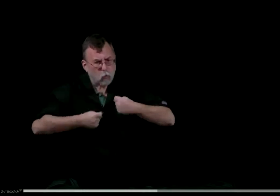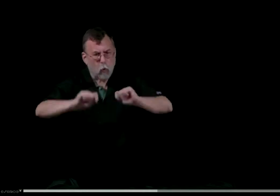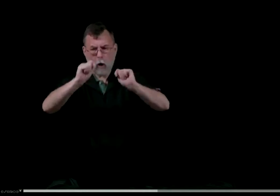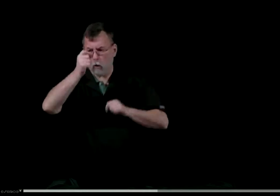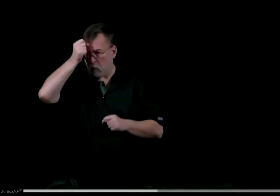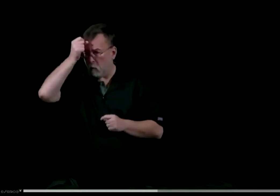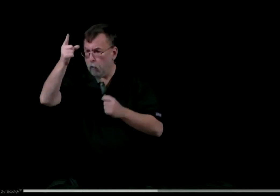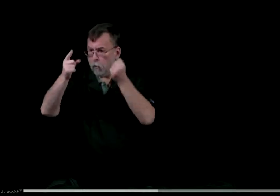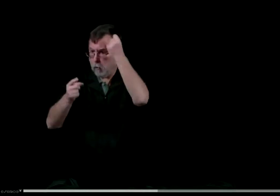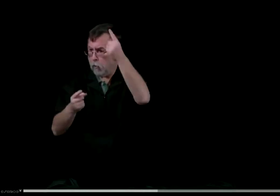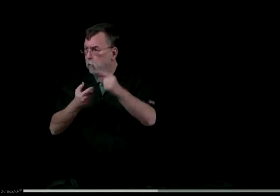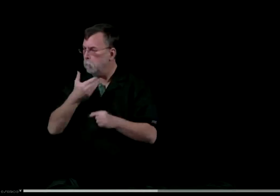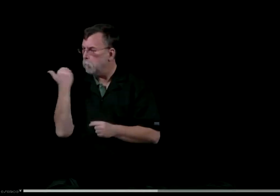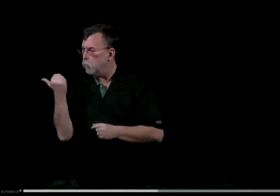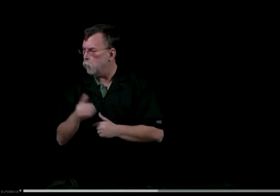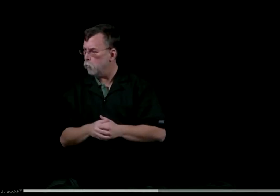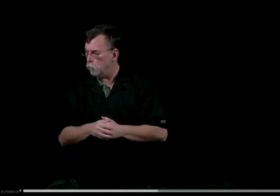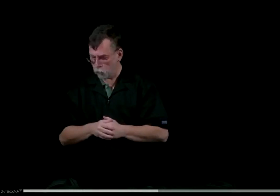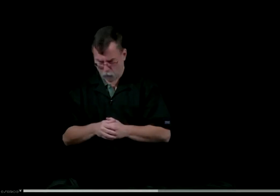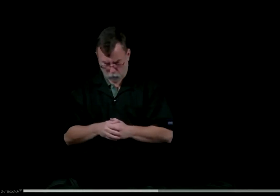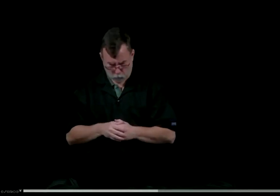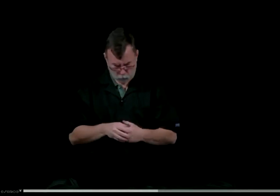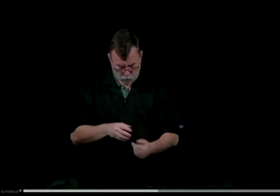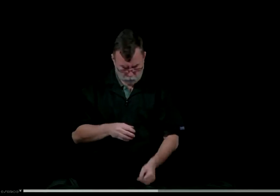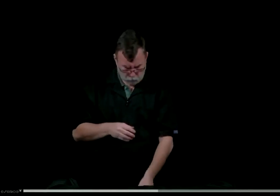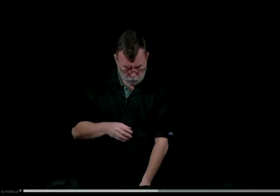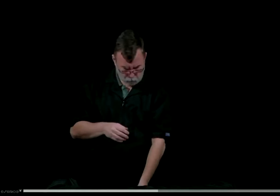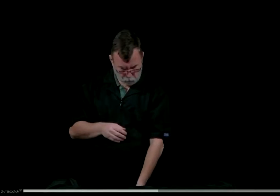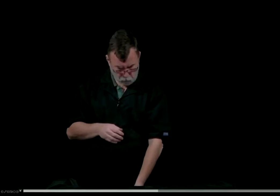I see you training and trying and understanding better and better each week.